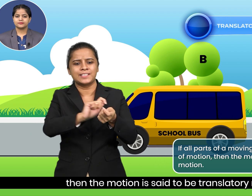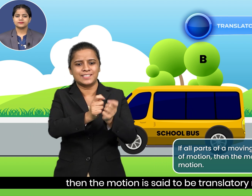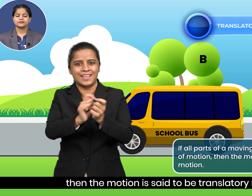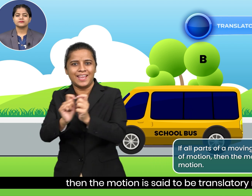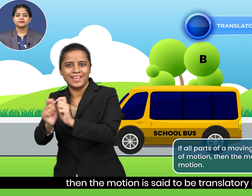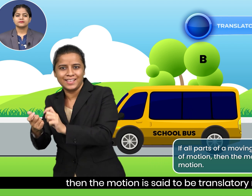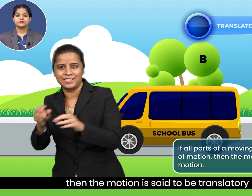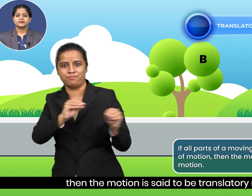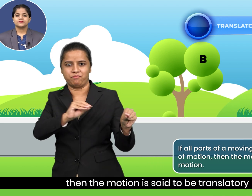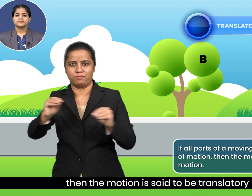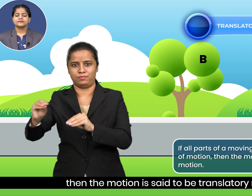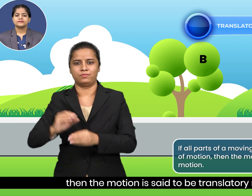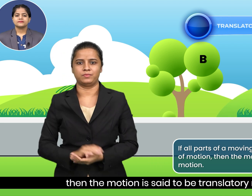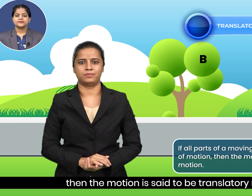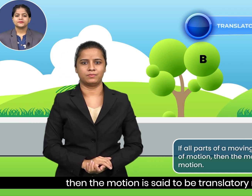motion.